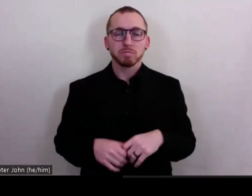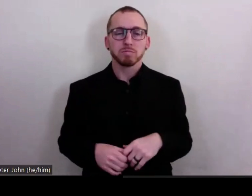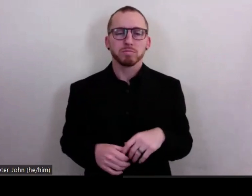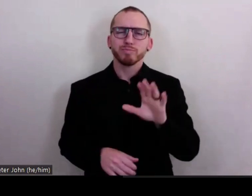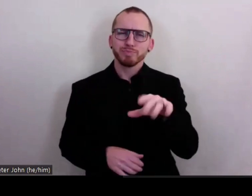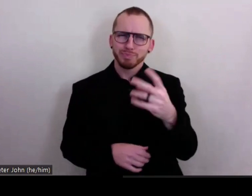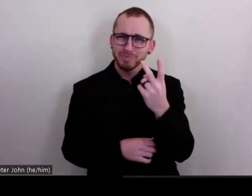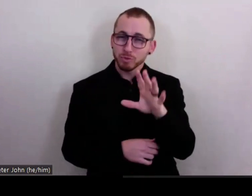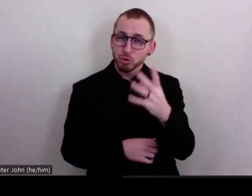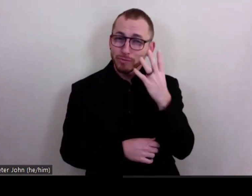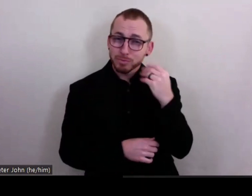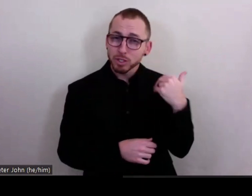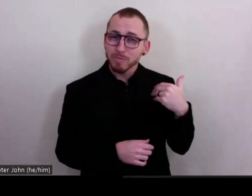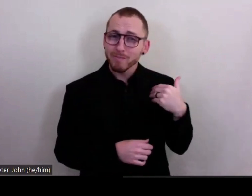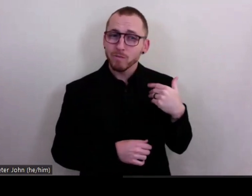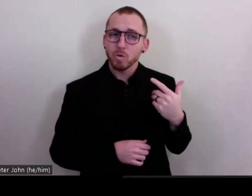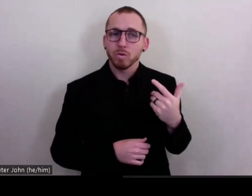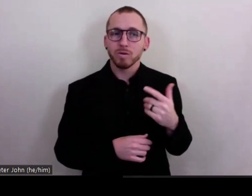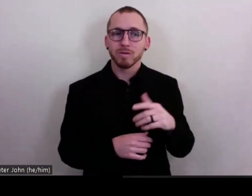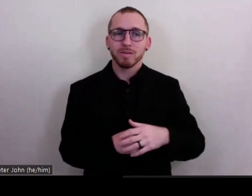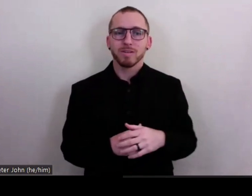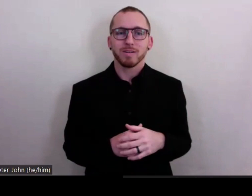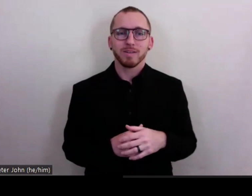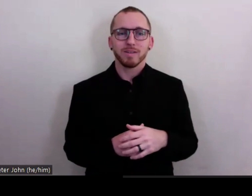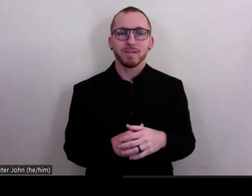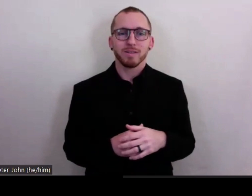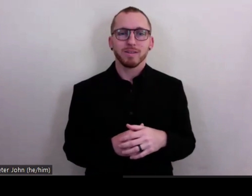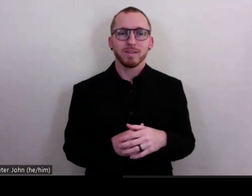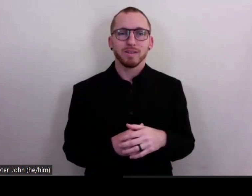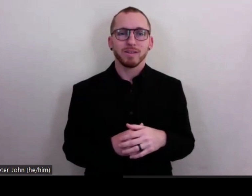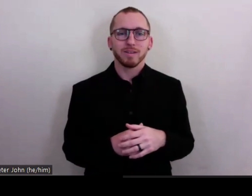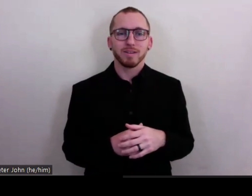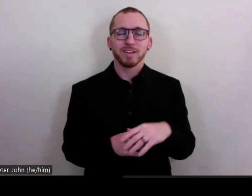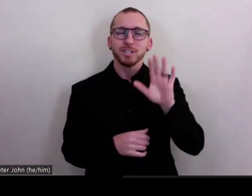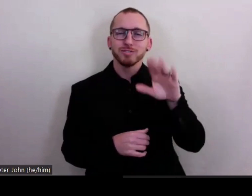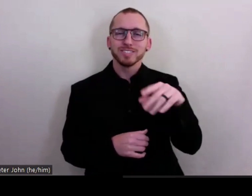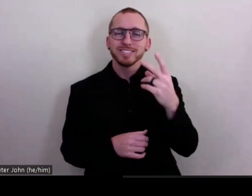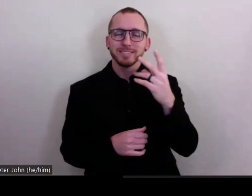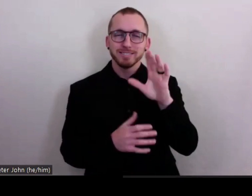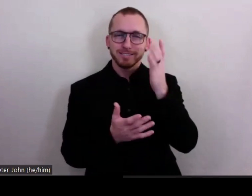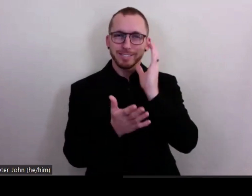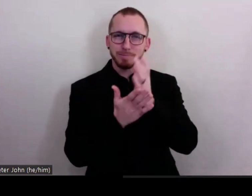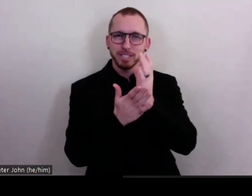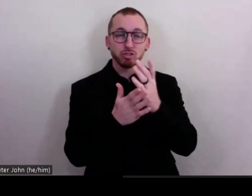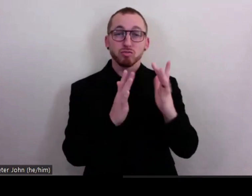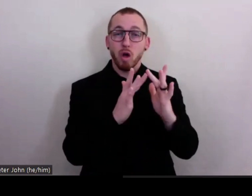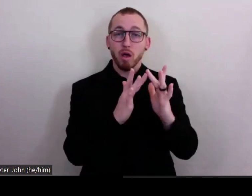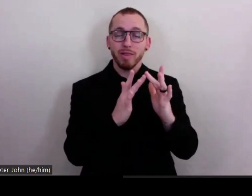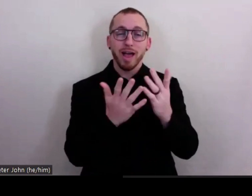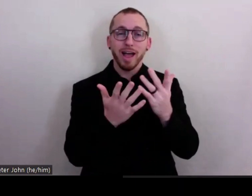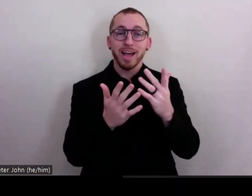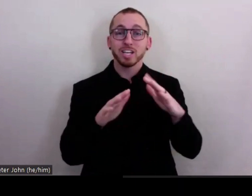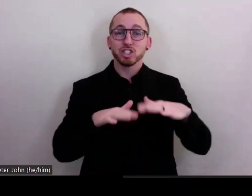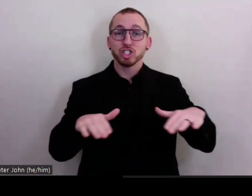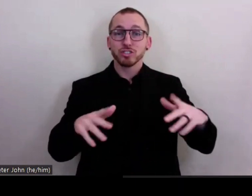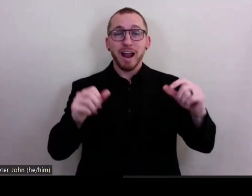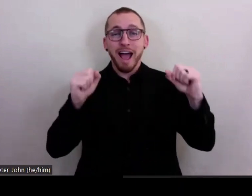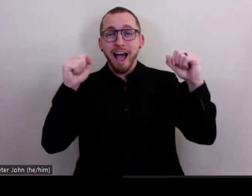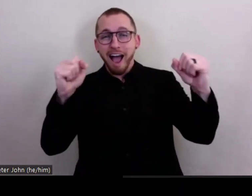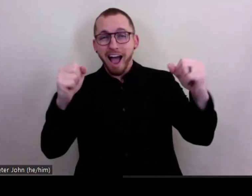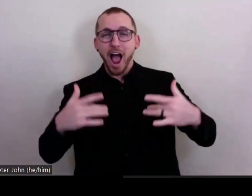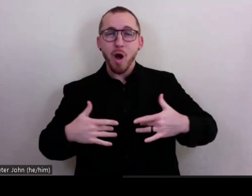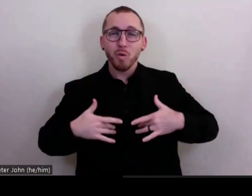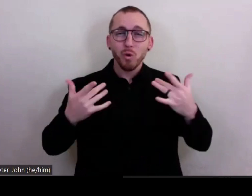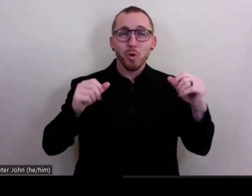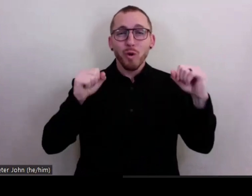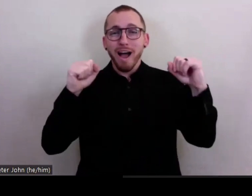a kid, there's always those great images online where they're going like this, and they're like really excited about something. And so obviously we